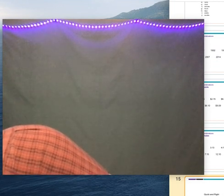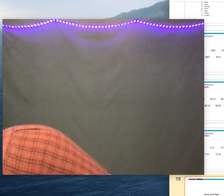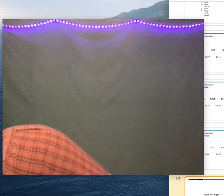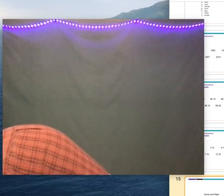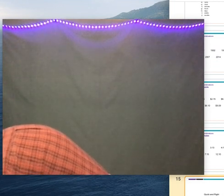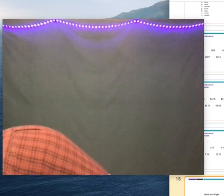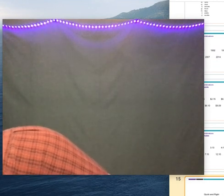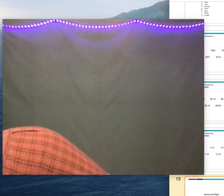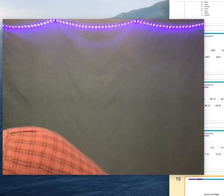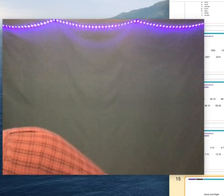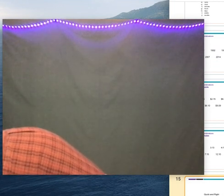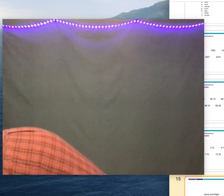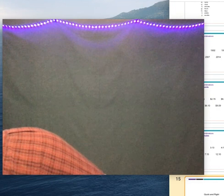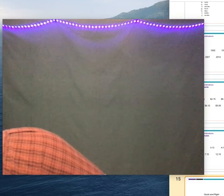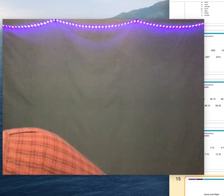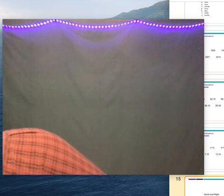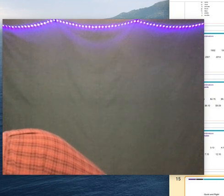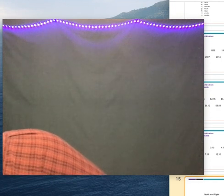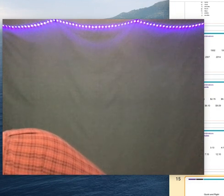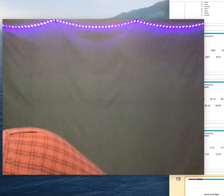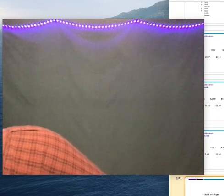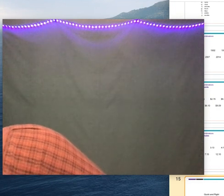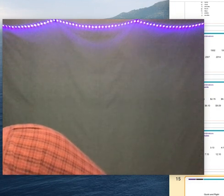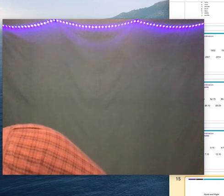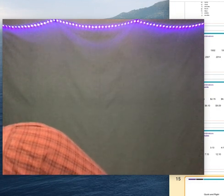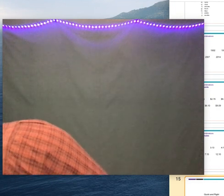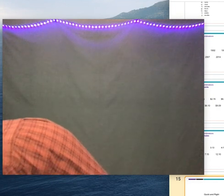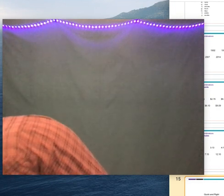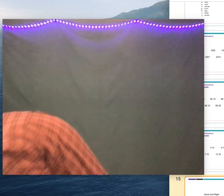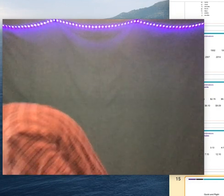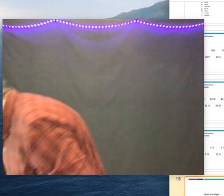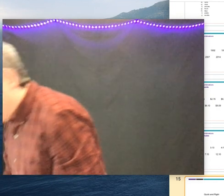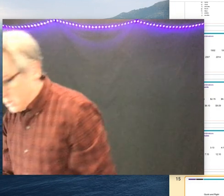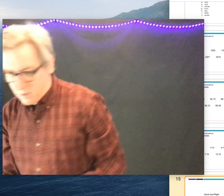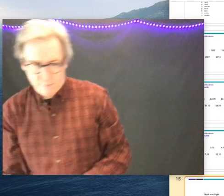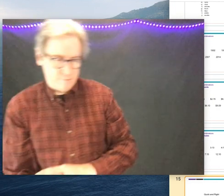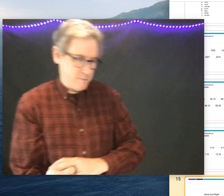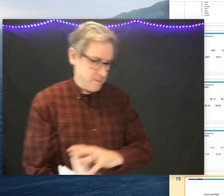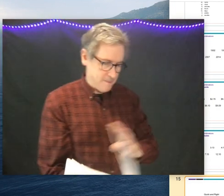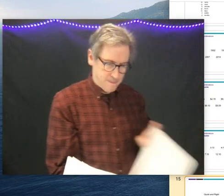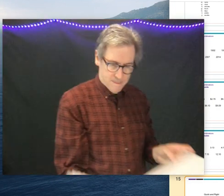In class, I would say, talk amongst yourselves, but